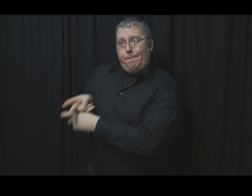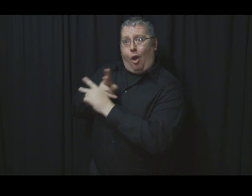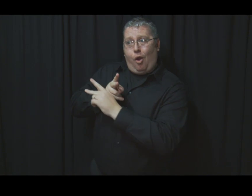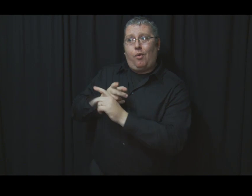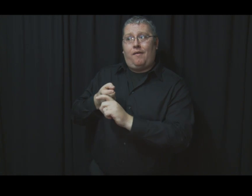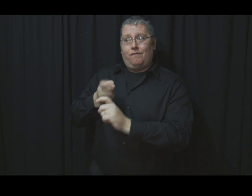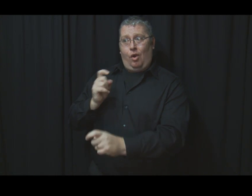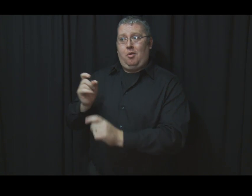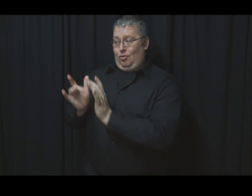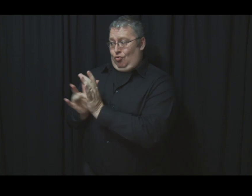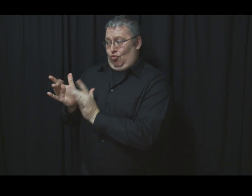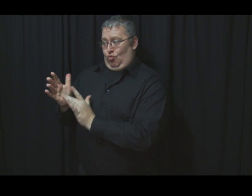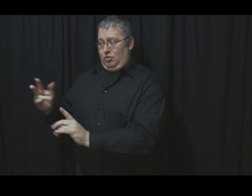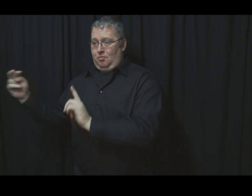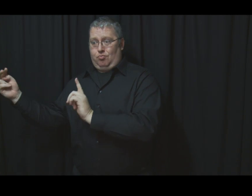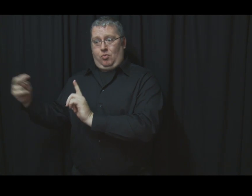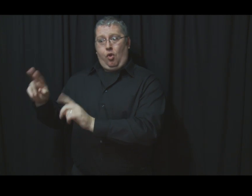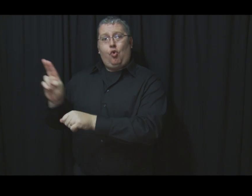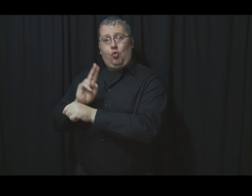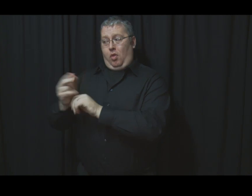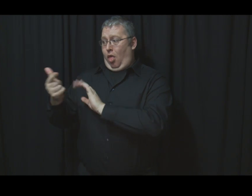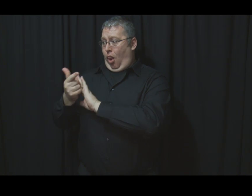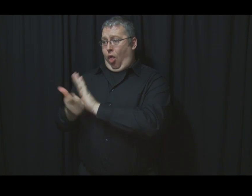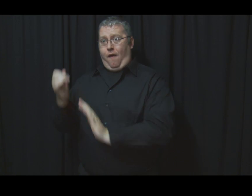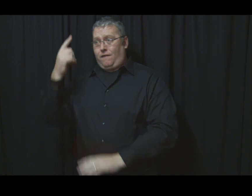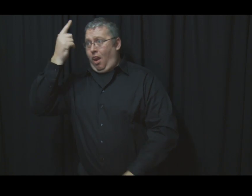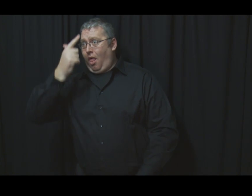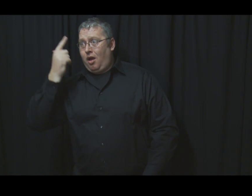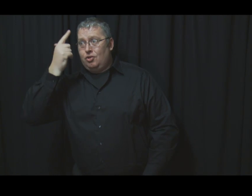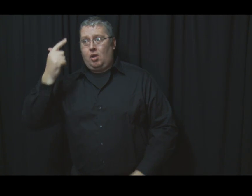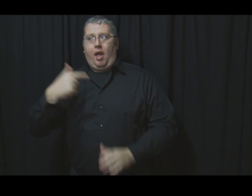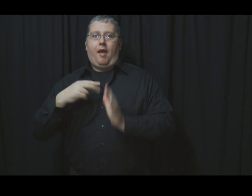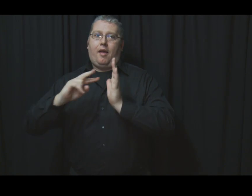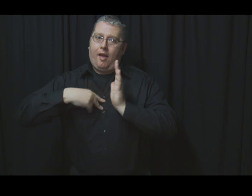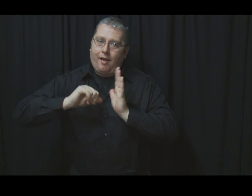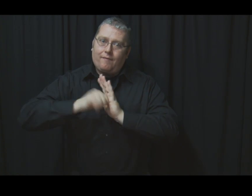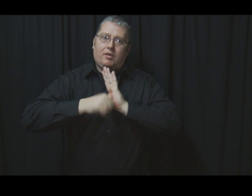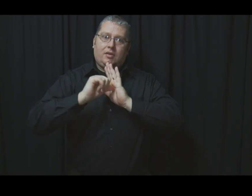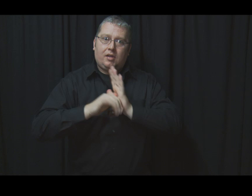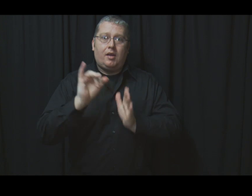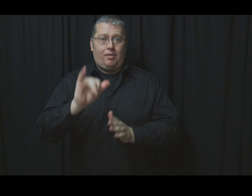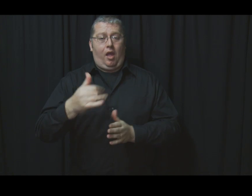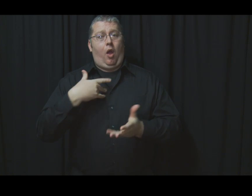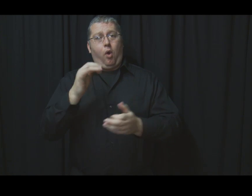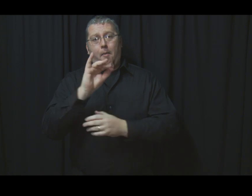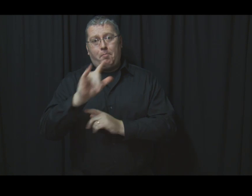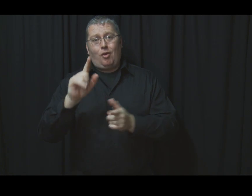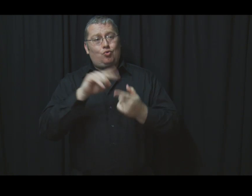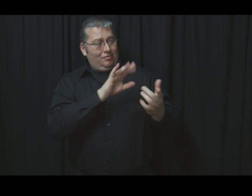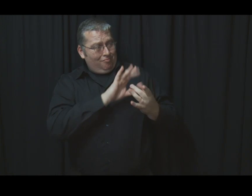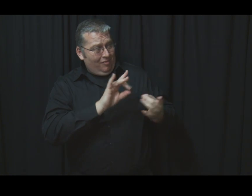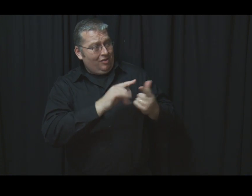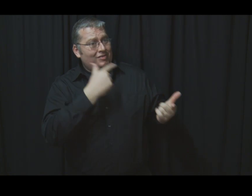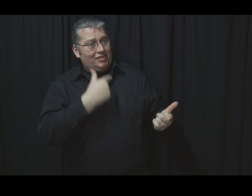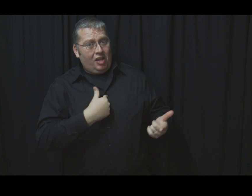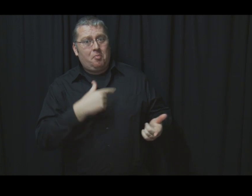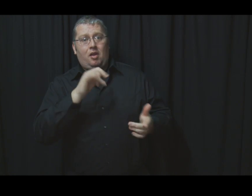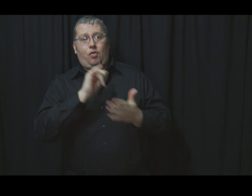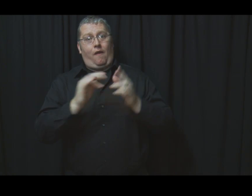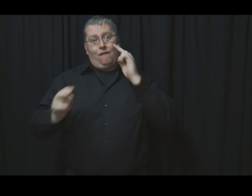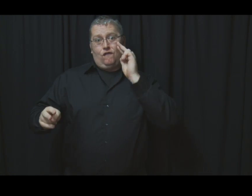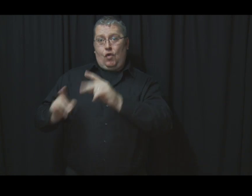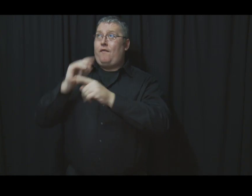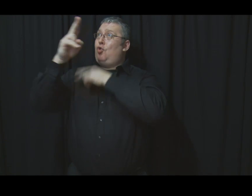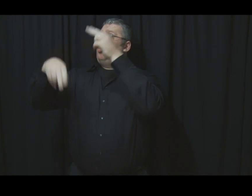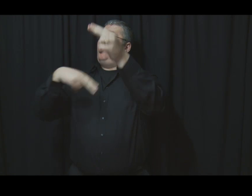a Christian worldview. They're using the laws of logic. I keep emphasizing that. I want Bill to tell me, in a view of the universe, it's a